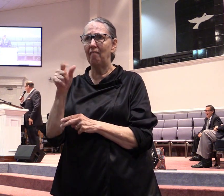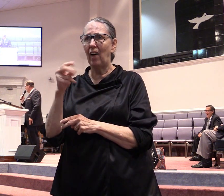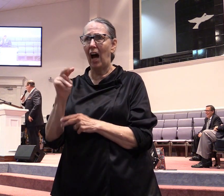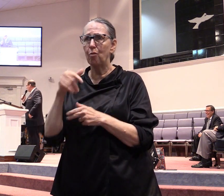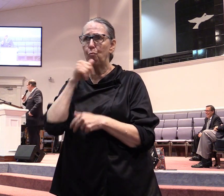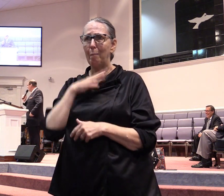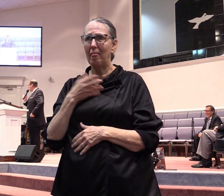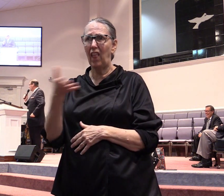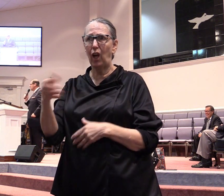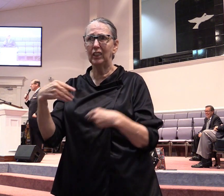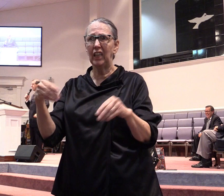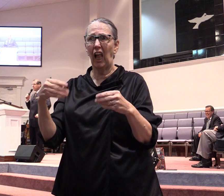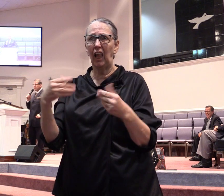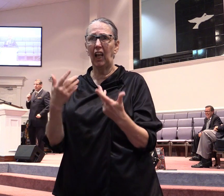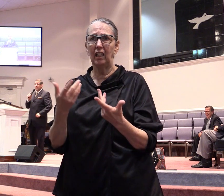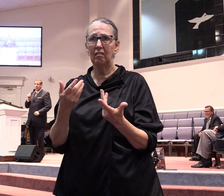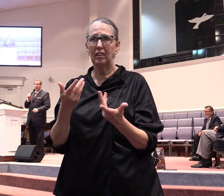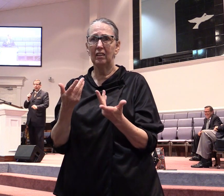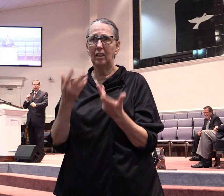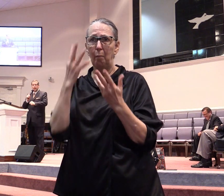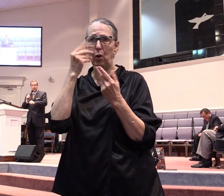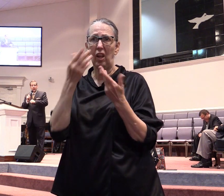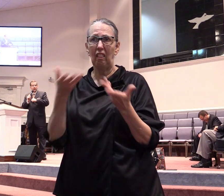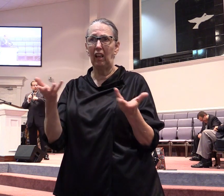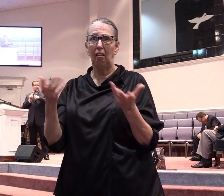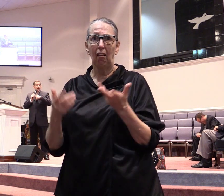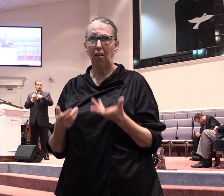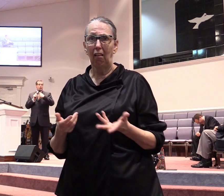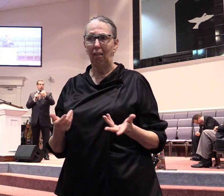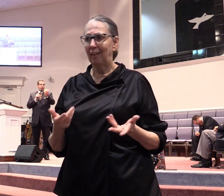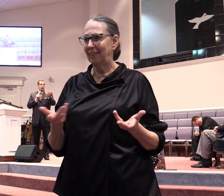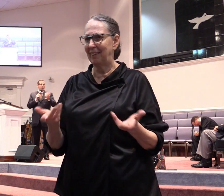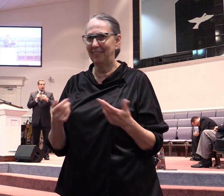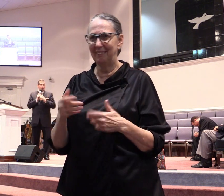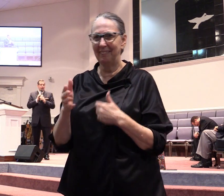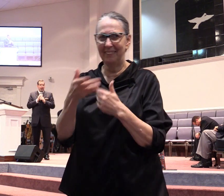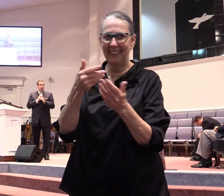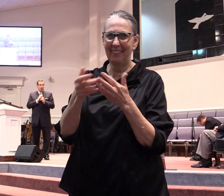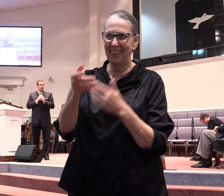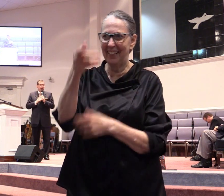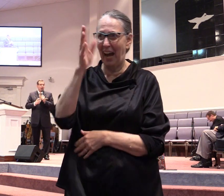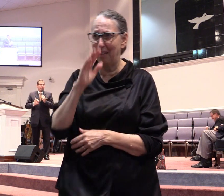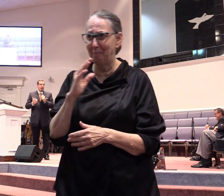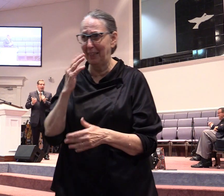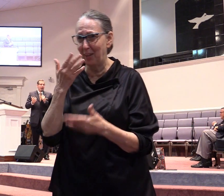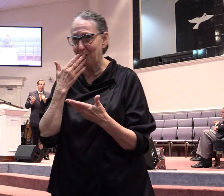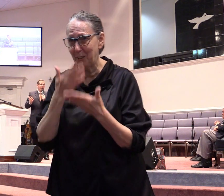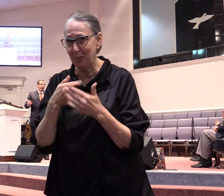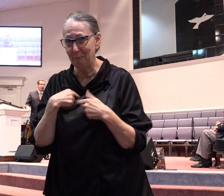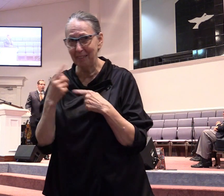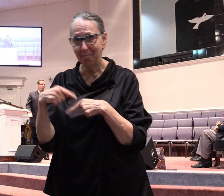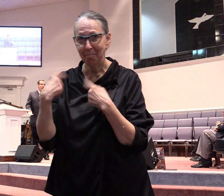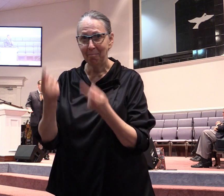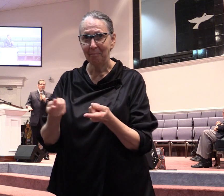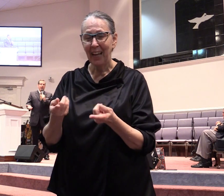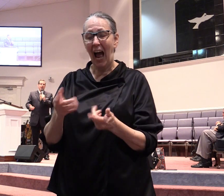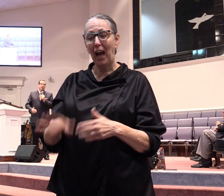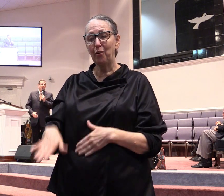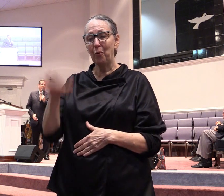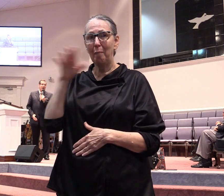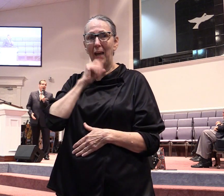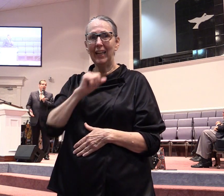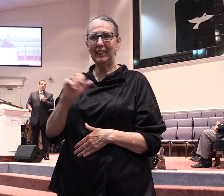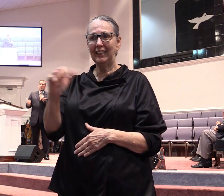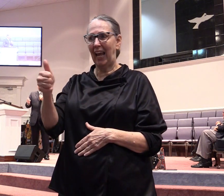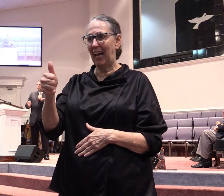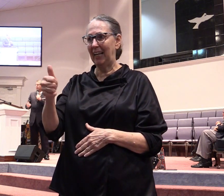on in Hamburg, Arkansas. And God has been really good to me over the years. And I grew up at the age